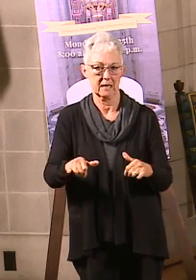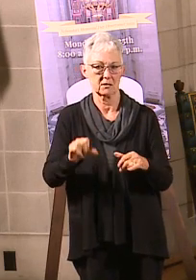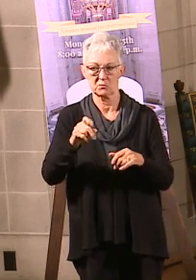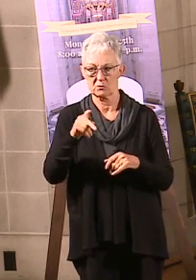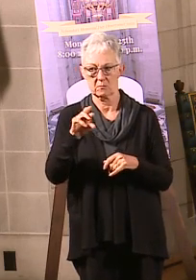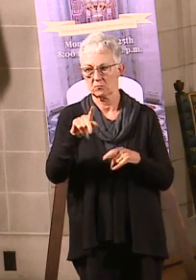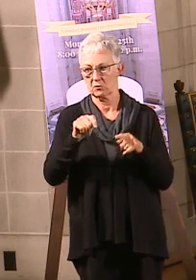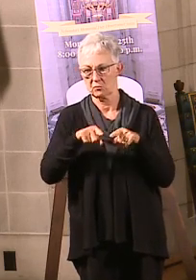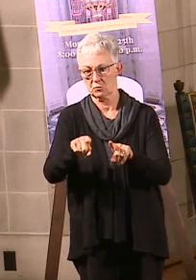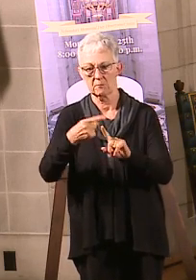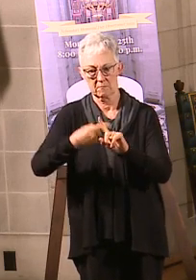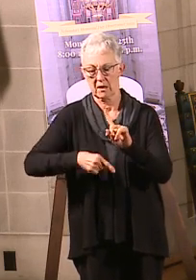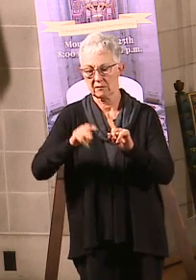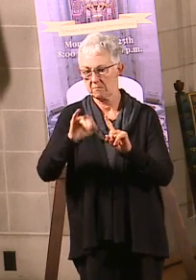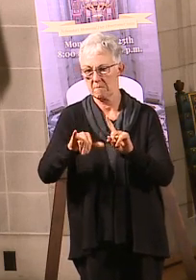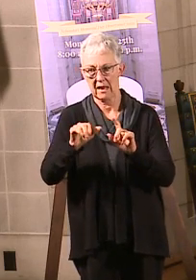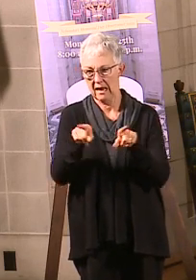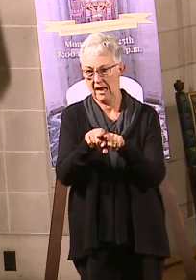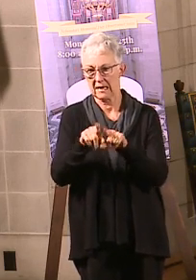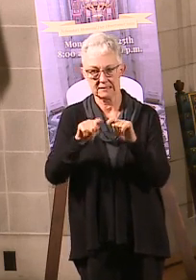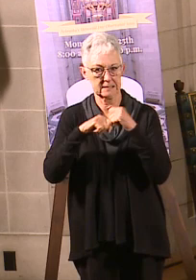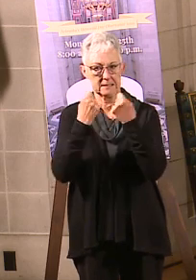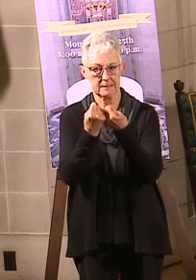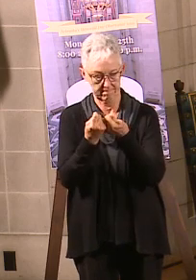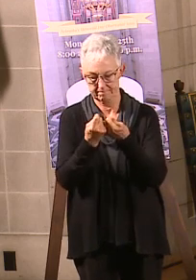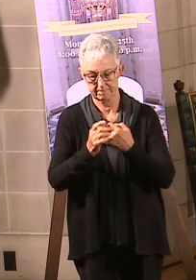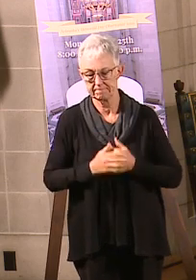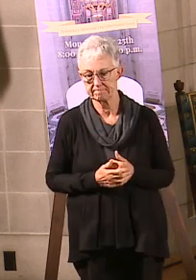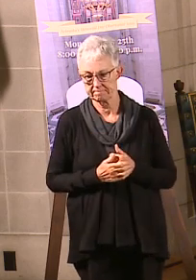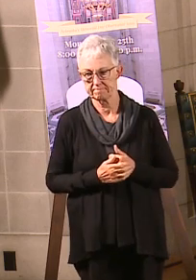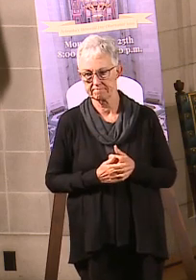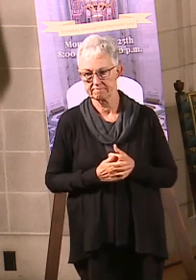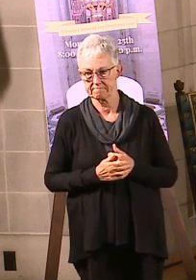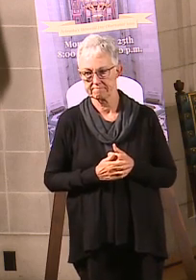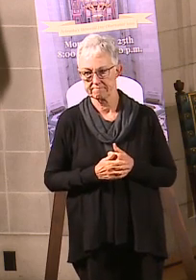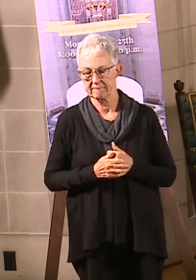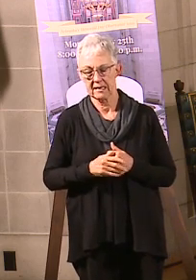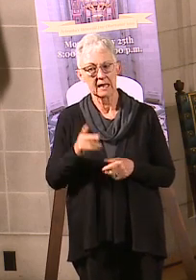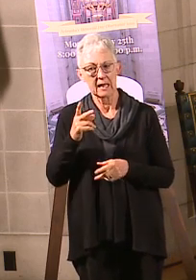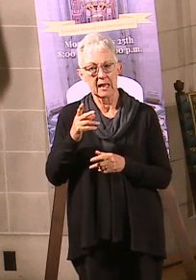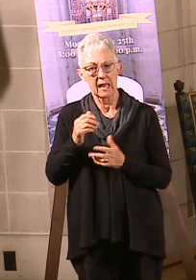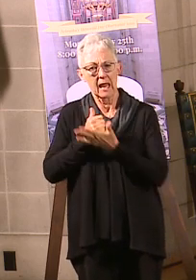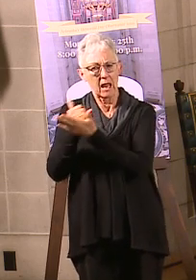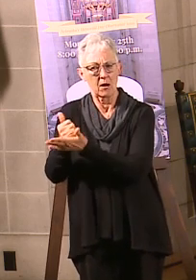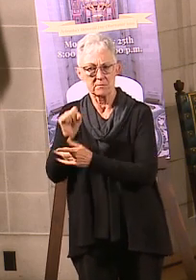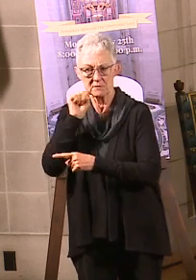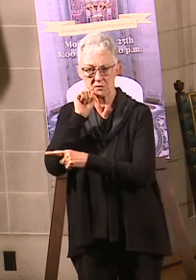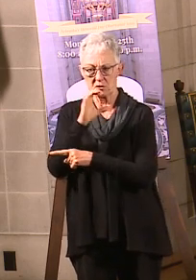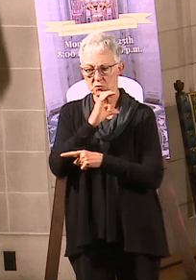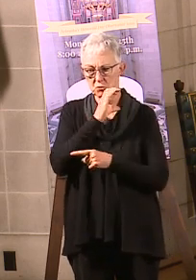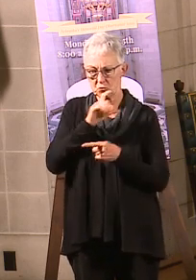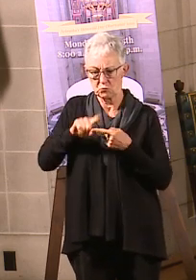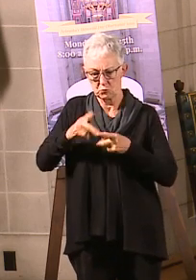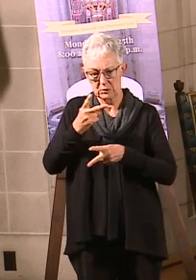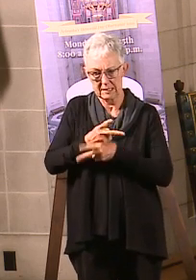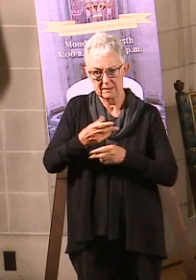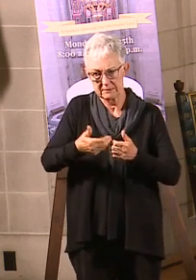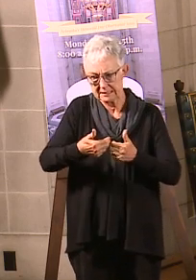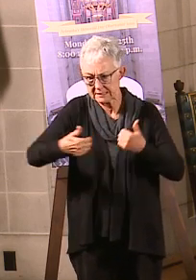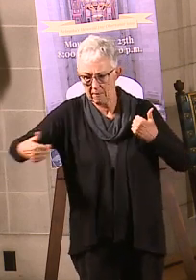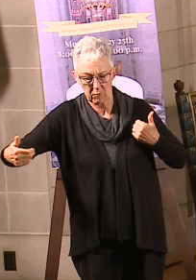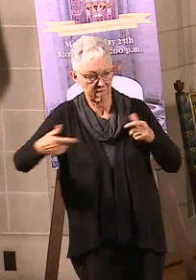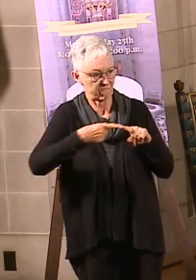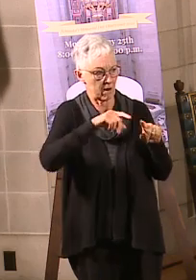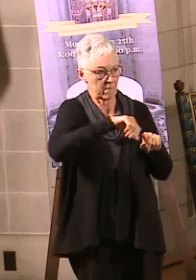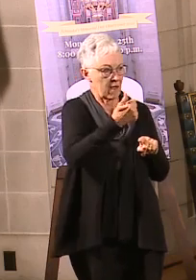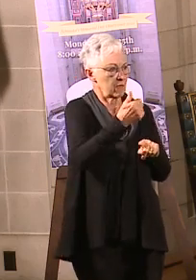Then we also, number 5, want to help seniors to be able to socially distance. And that means you can find opportunities to